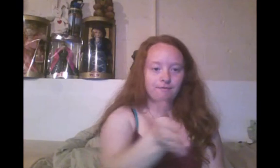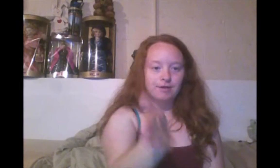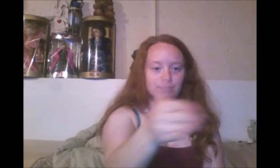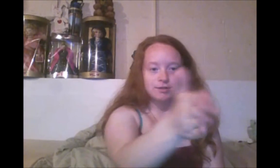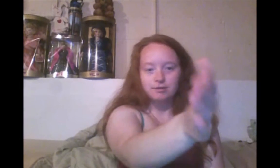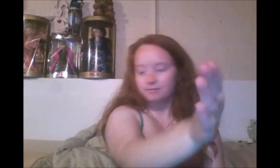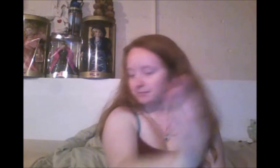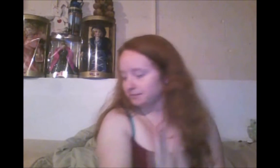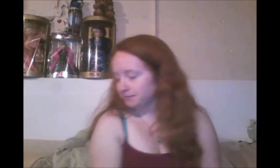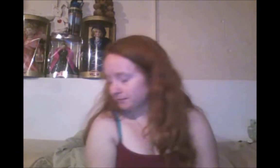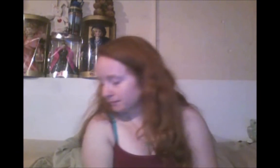Fish.